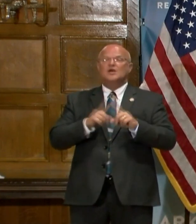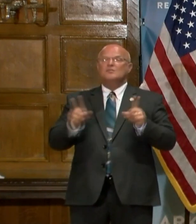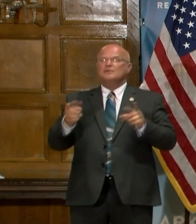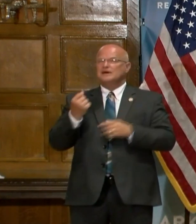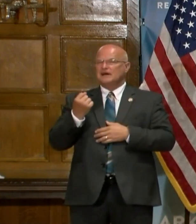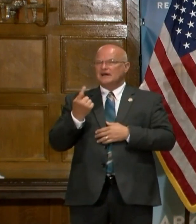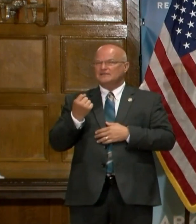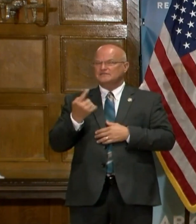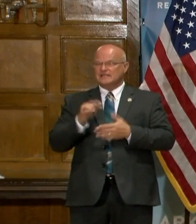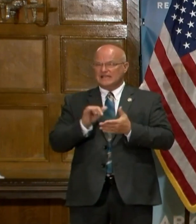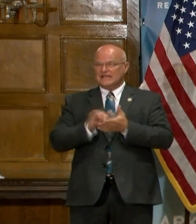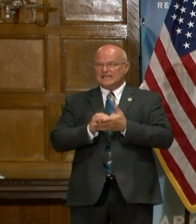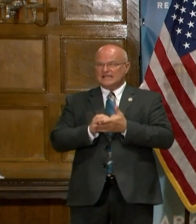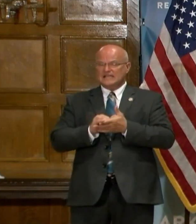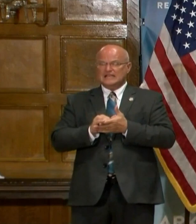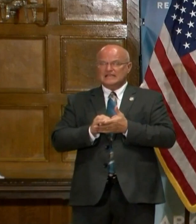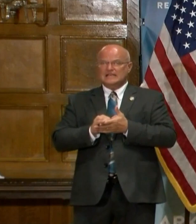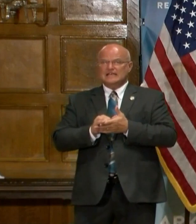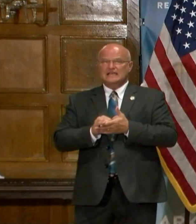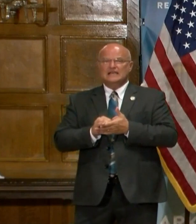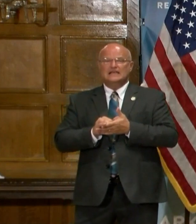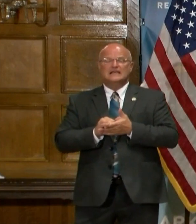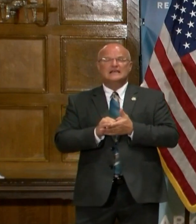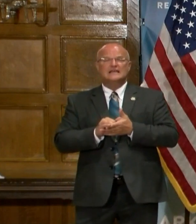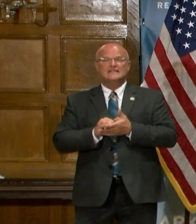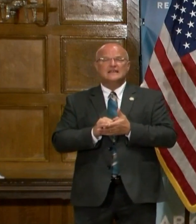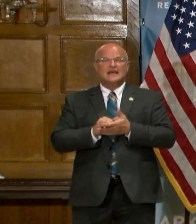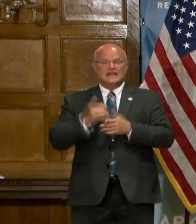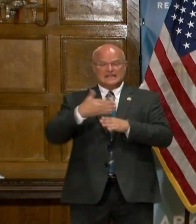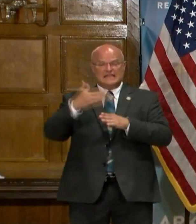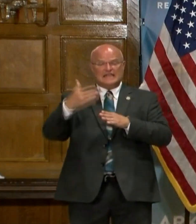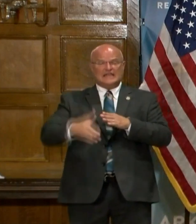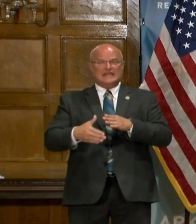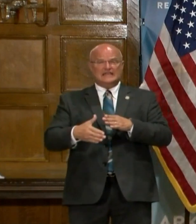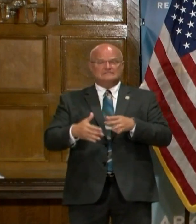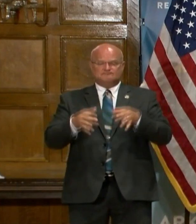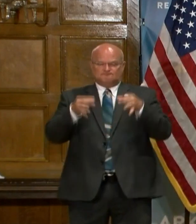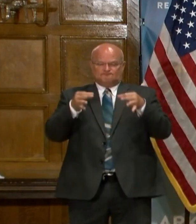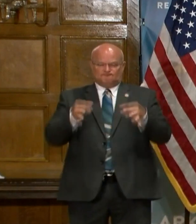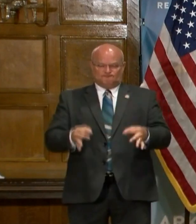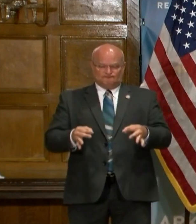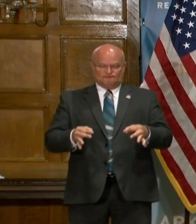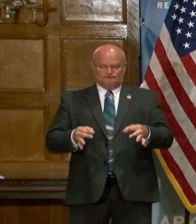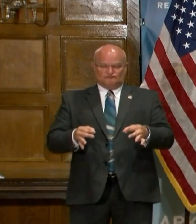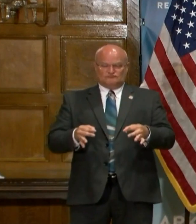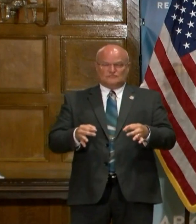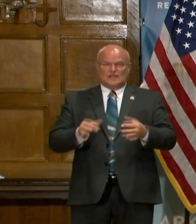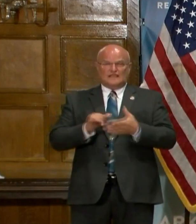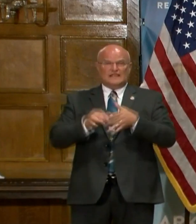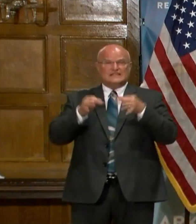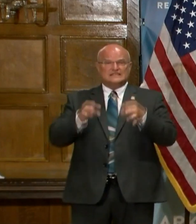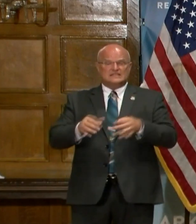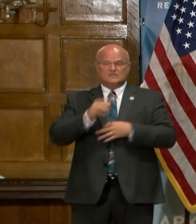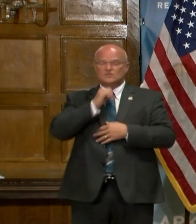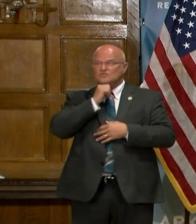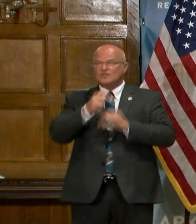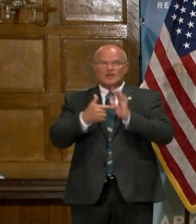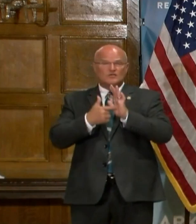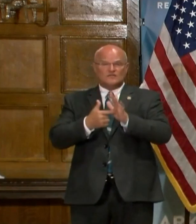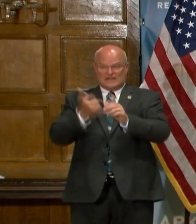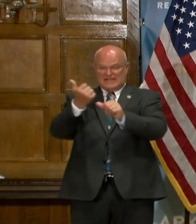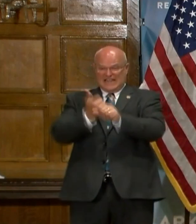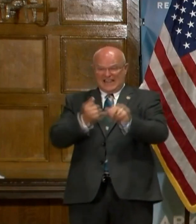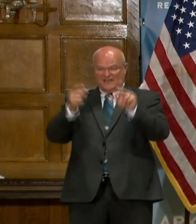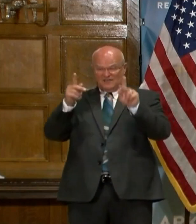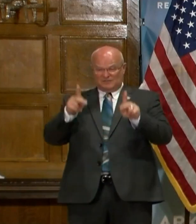just understanding that that at the end we have to make a decision, and that decision will not reflect